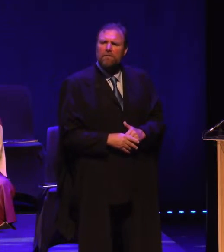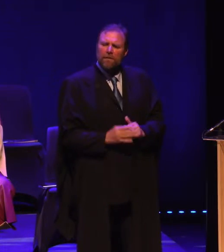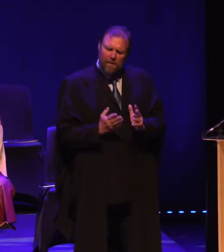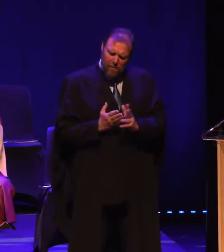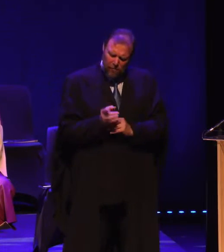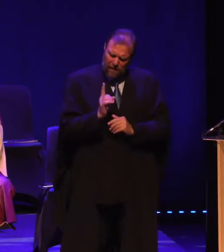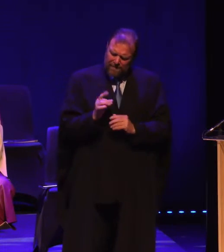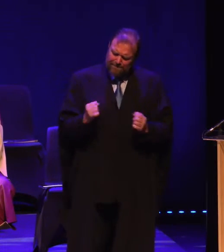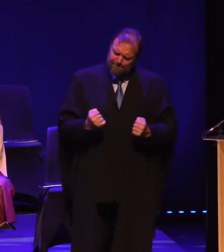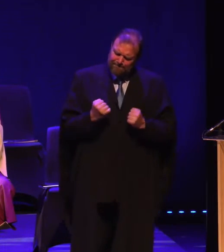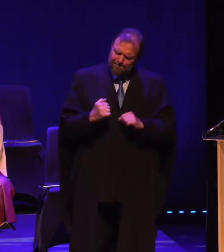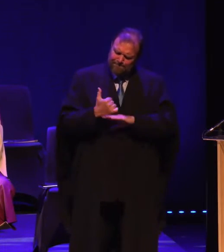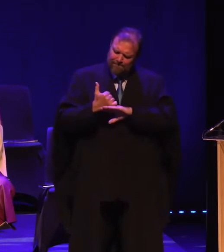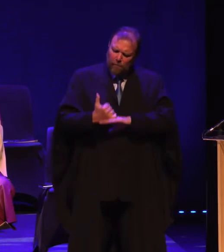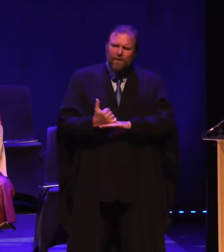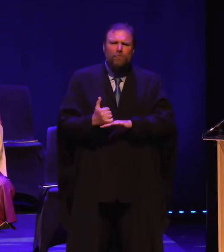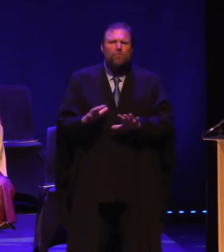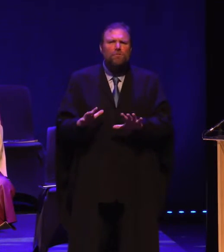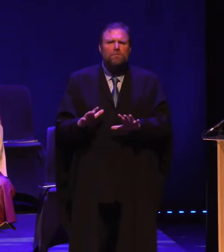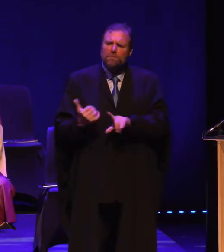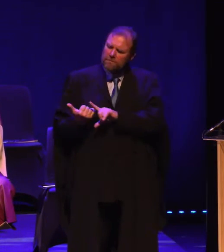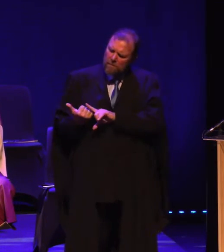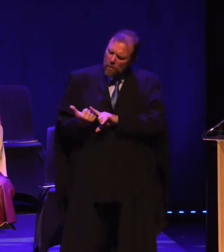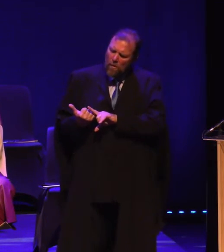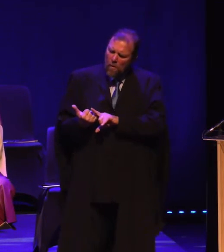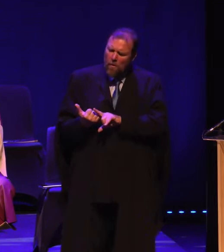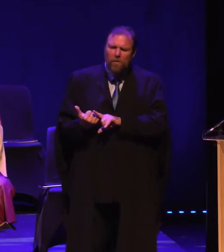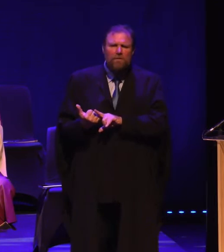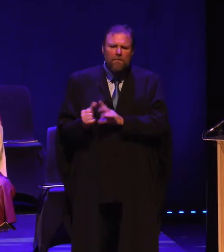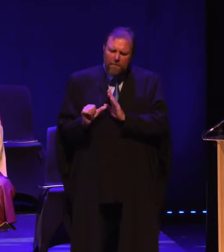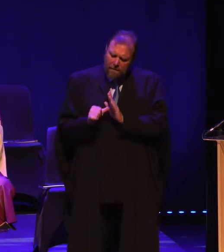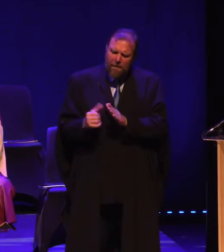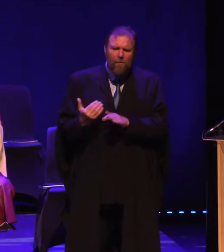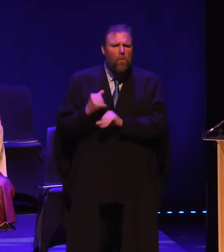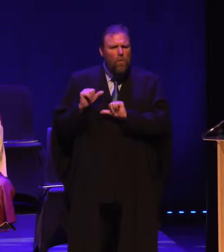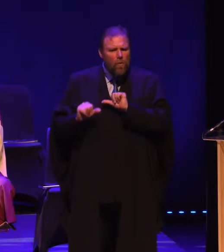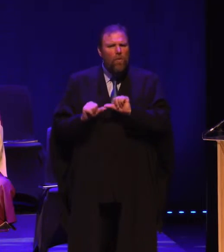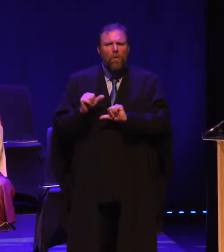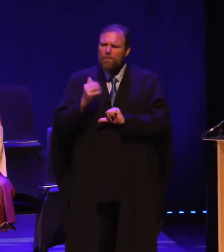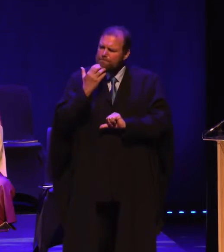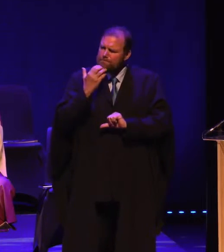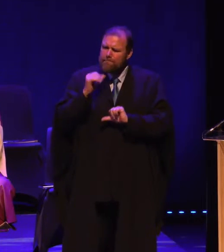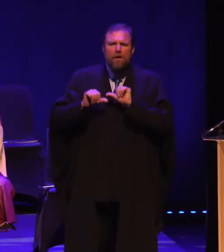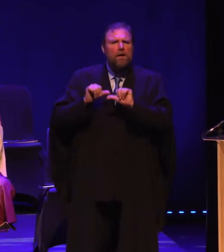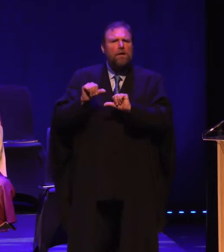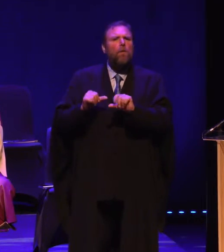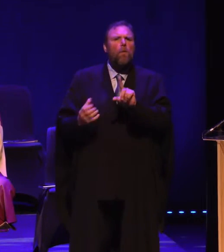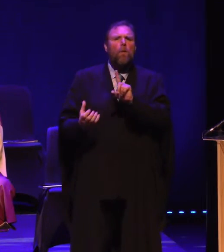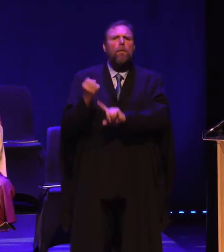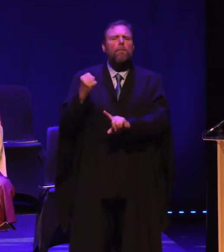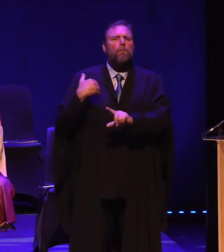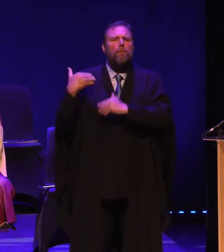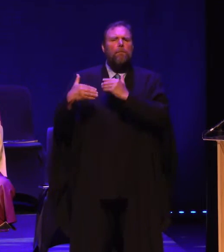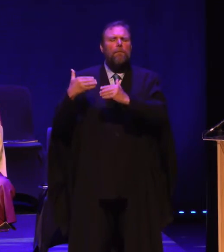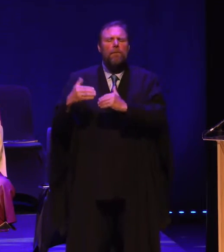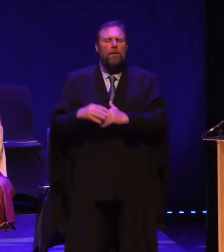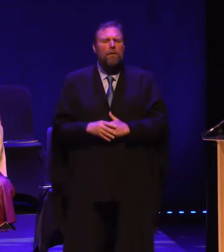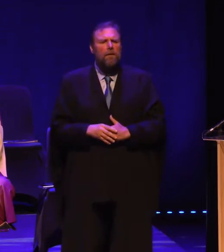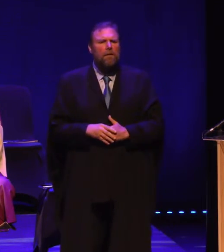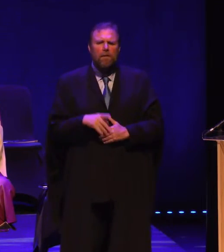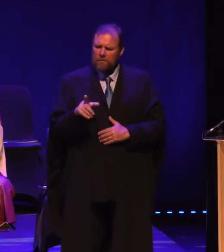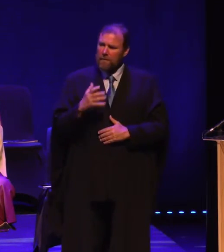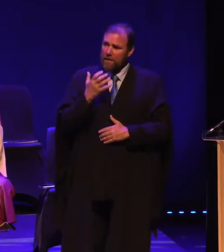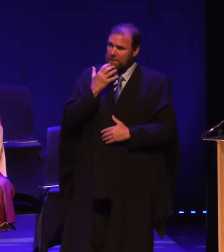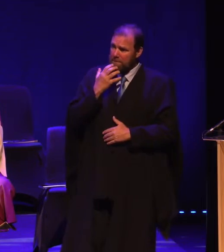solid foundations and hard work and perseverance that has led me to the role that I hold today. Perseverance is